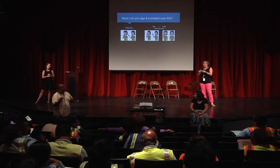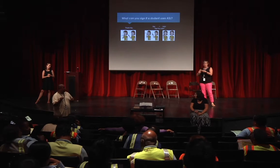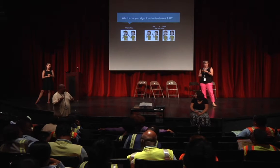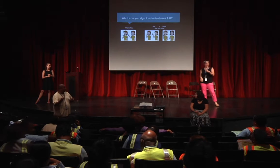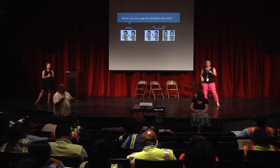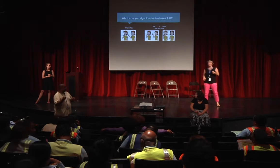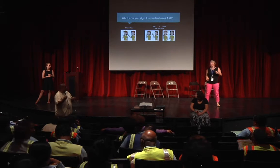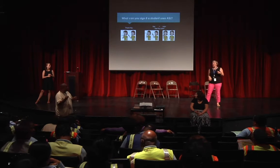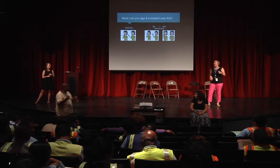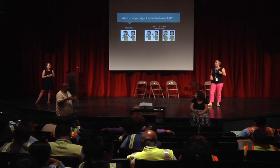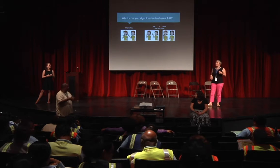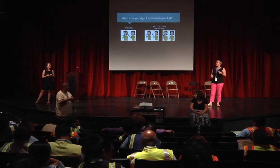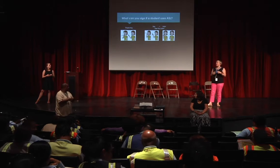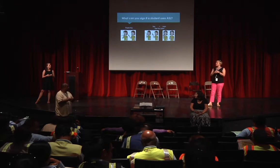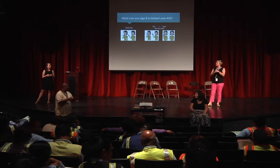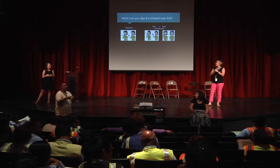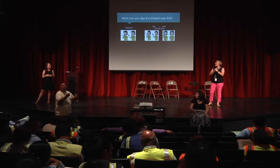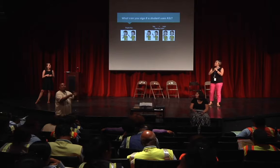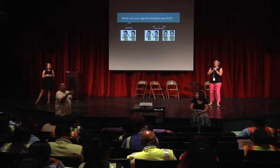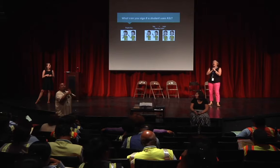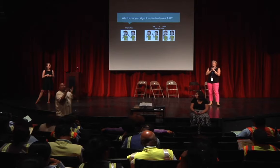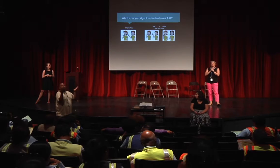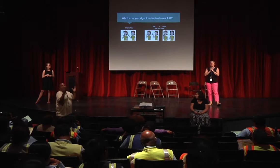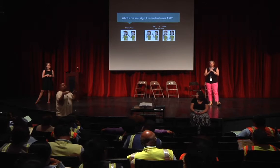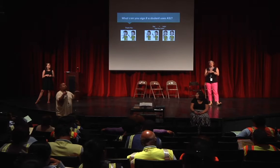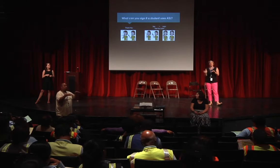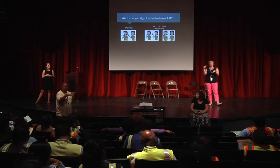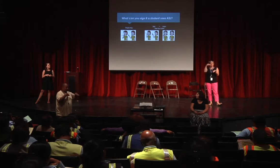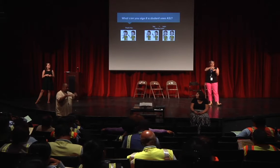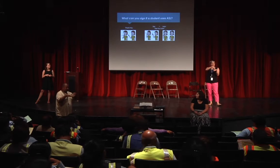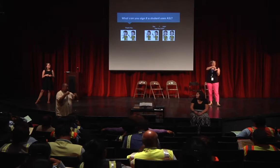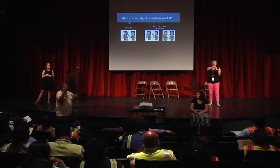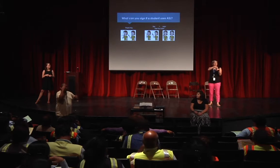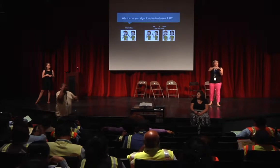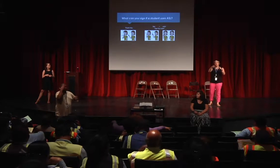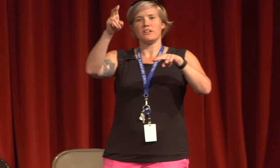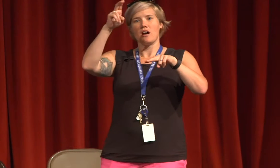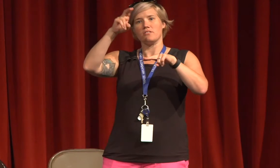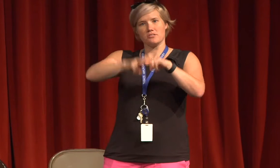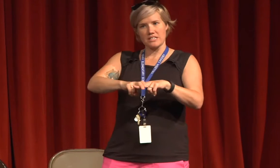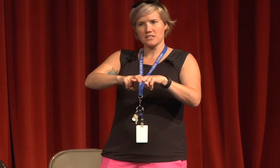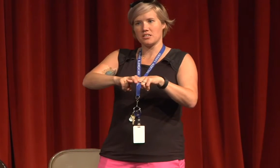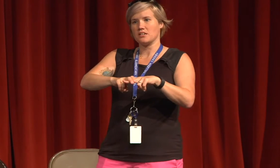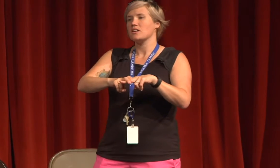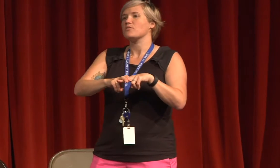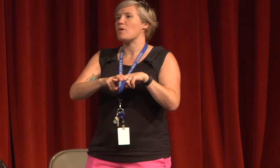Start on that. The request was for walk. So we know to stand up. We know to sit. You want